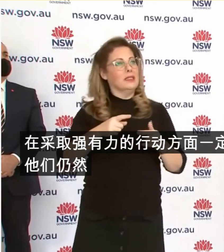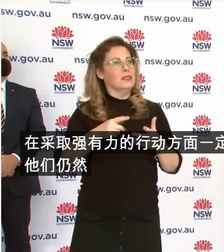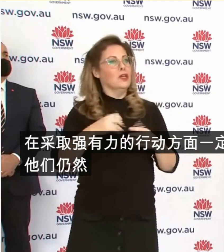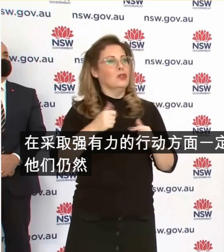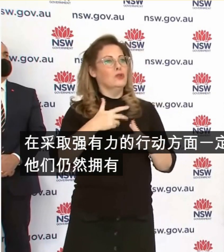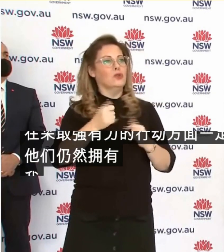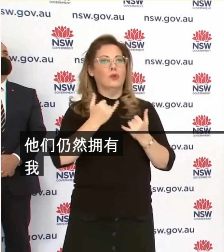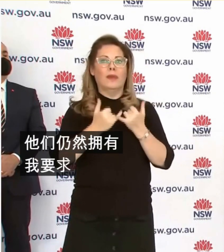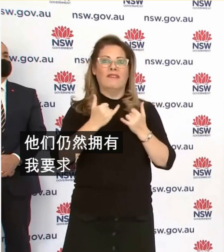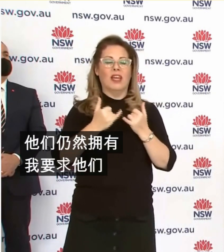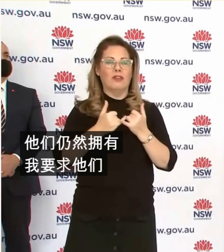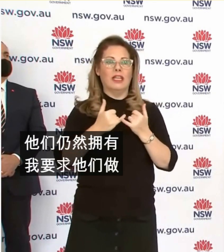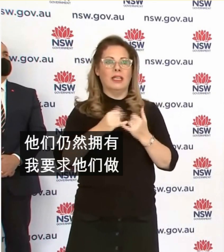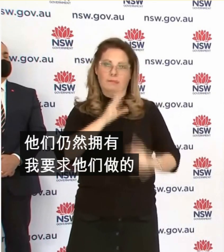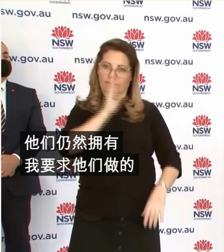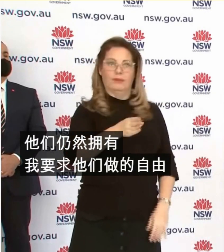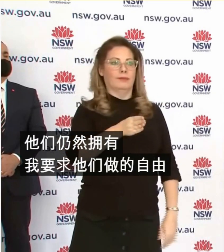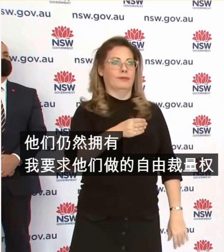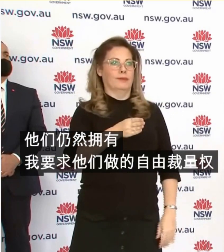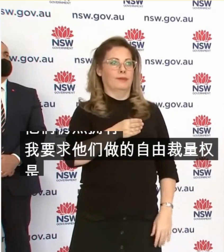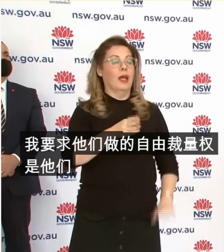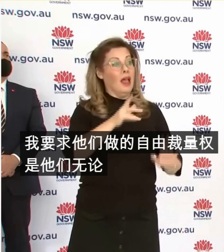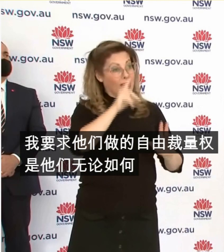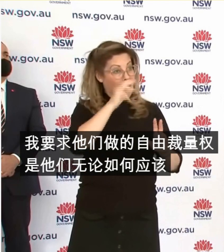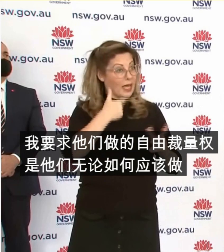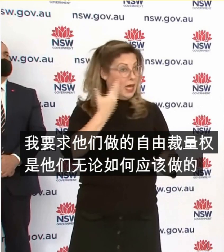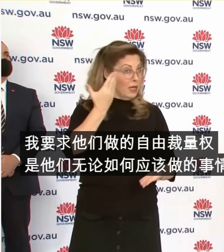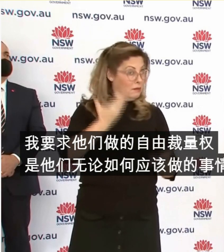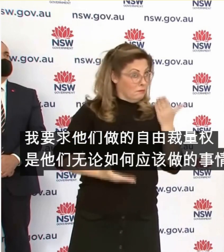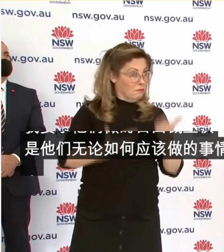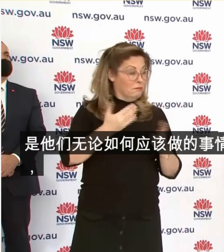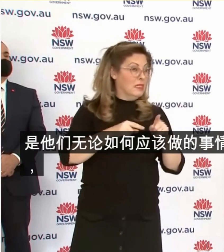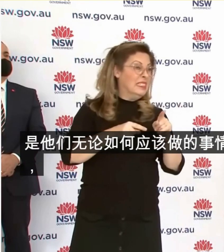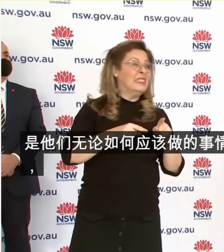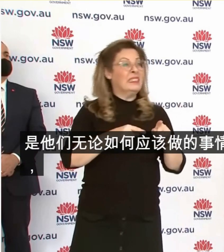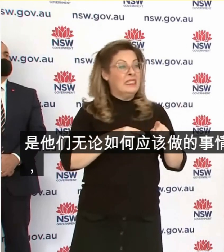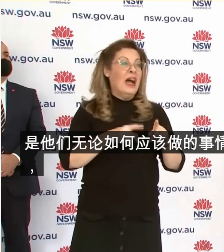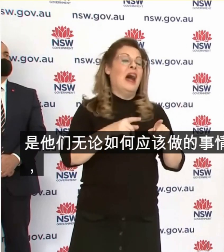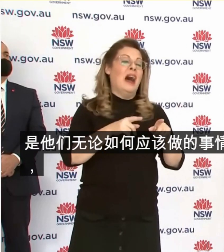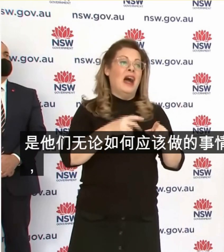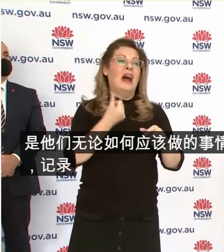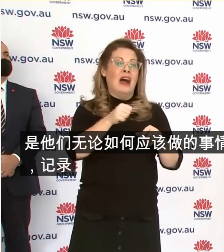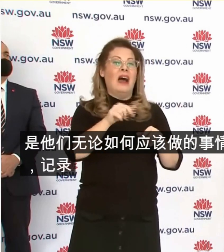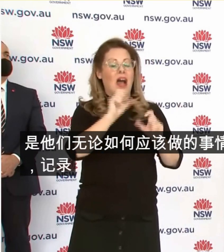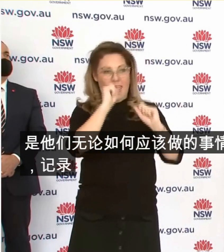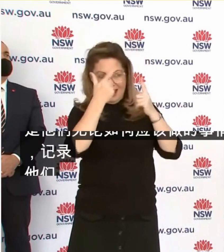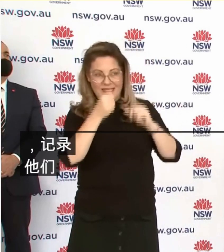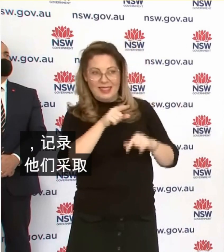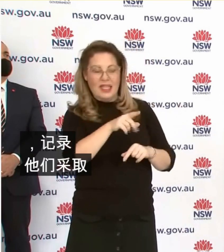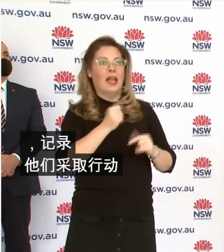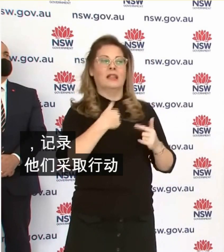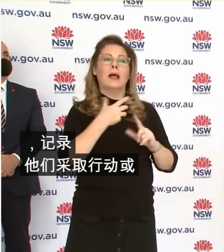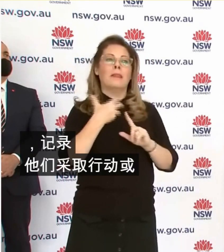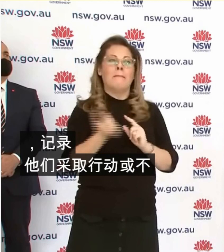strong action. They still have the power of discretion. What I've asked them to do is what they should be doing anyway, which is recording the reason